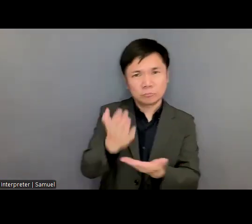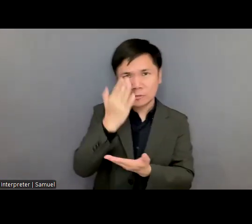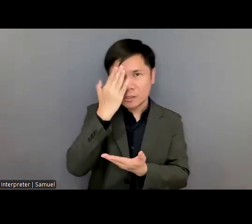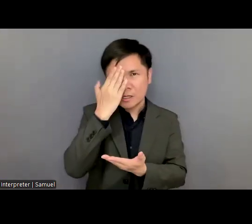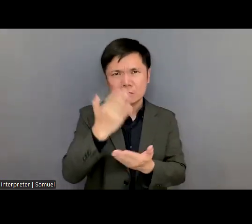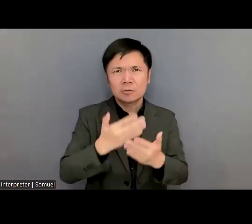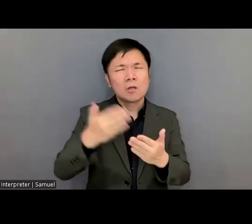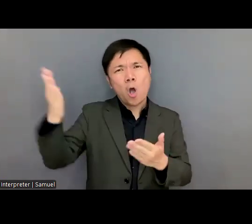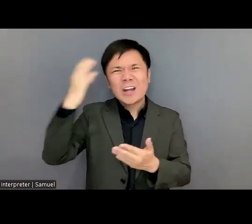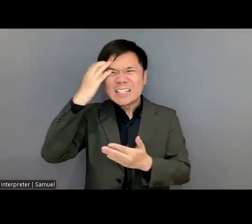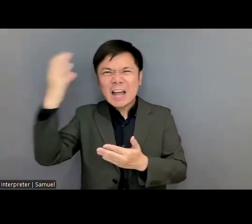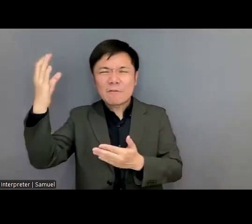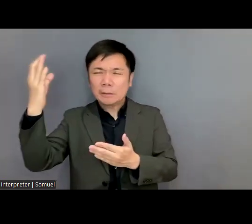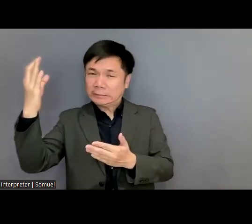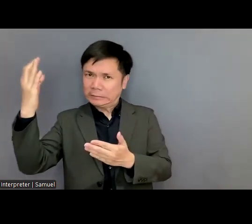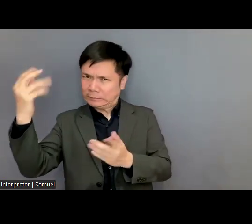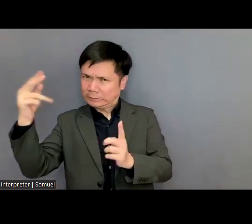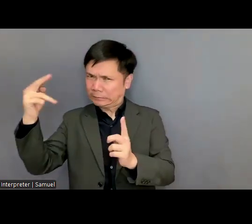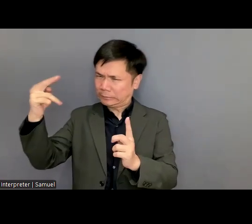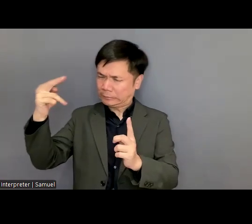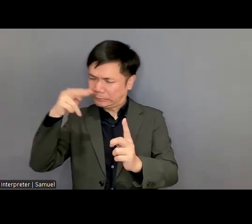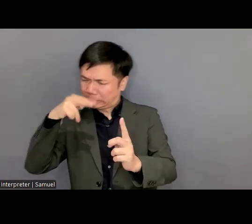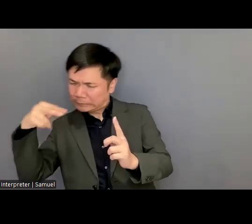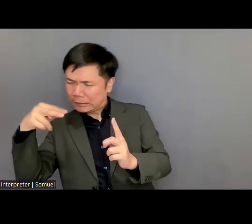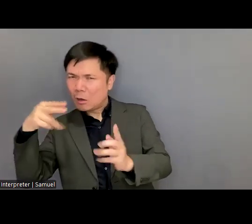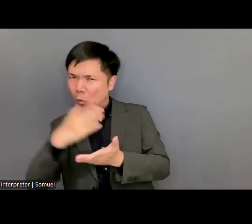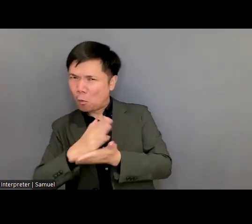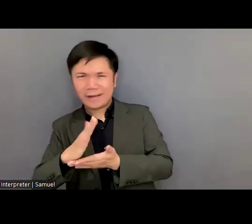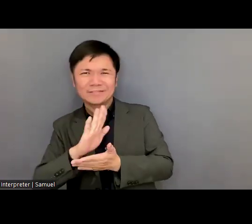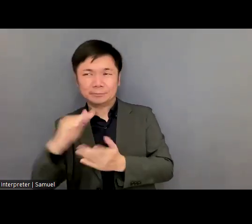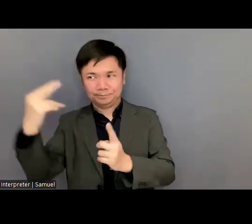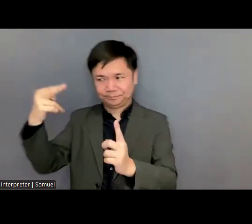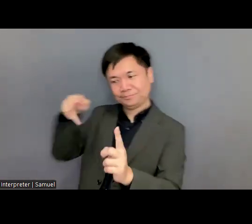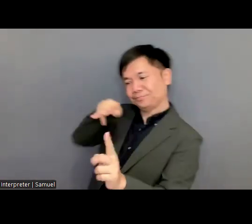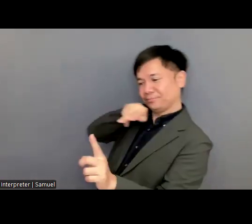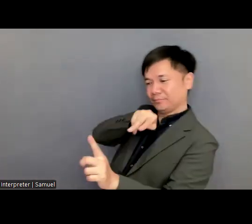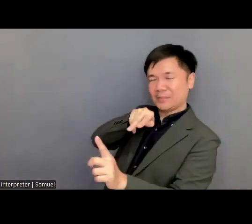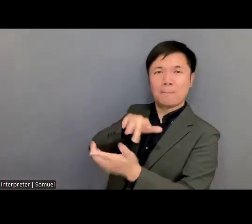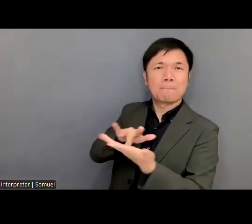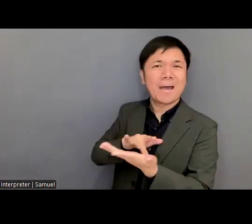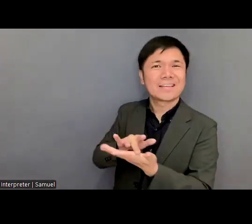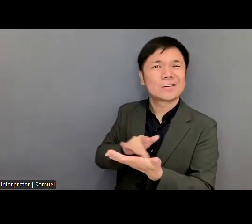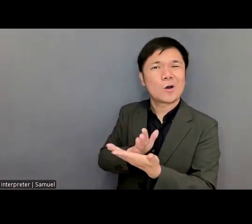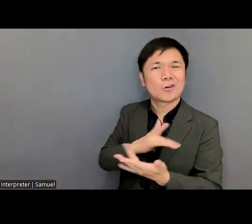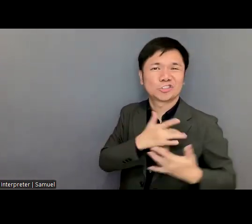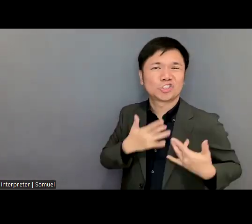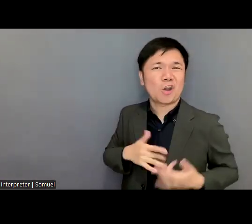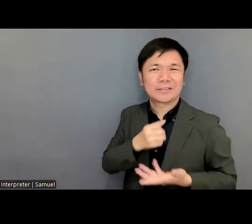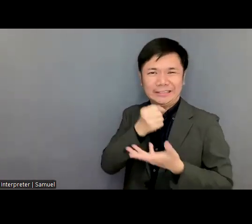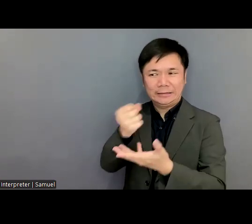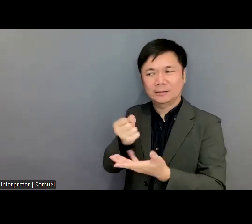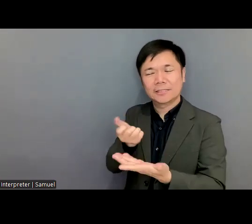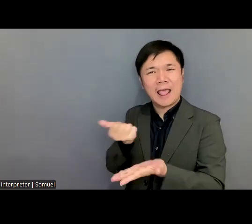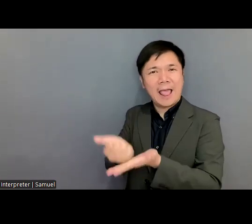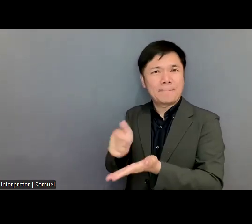our governments don't have this conception of disability. They see us as part of the medical and charity models. That's why we need